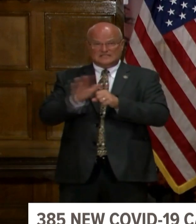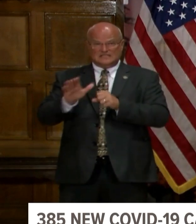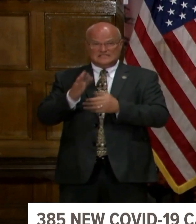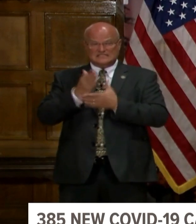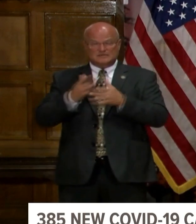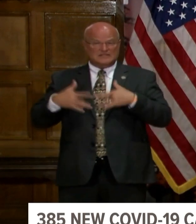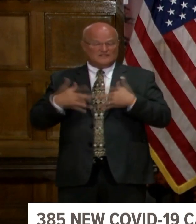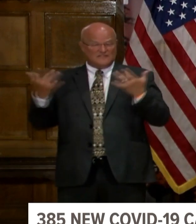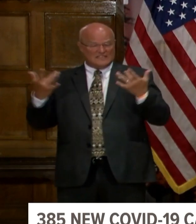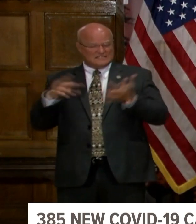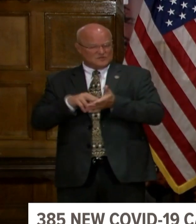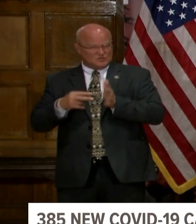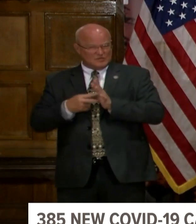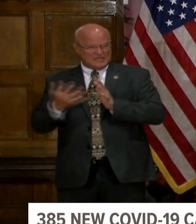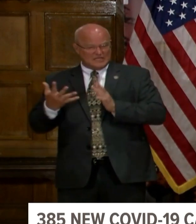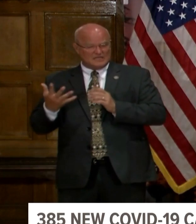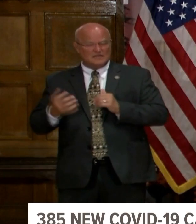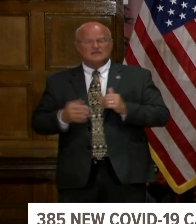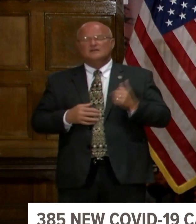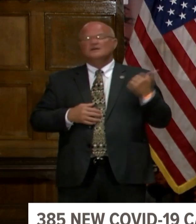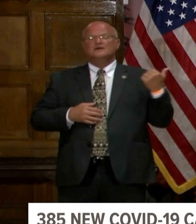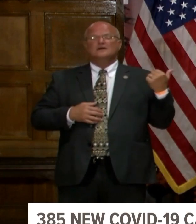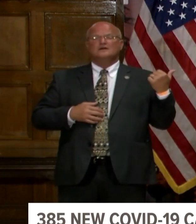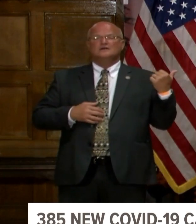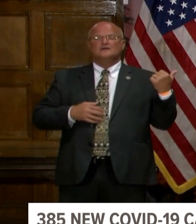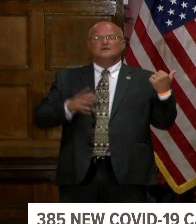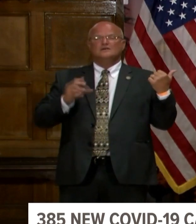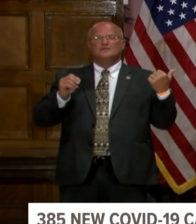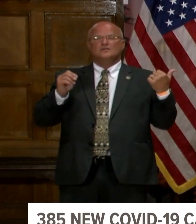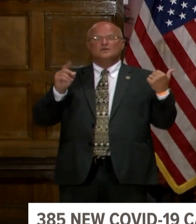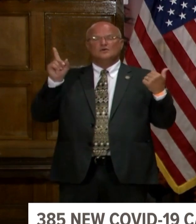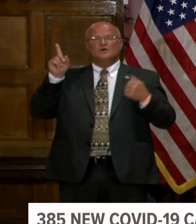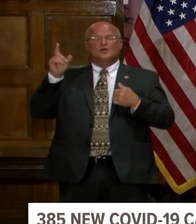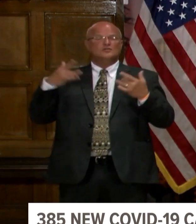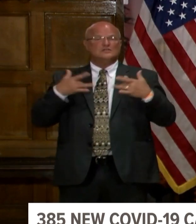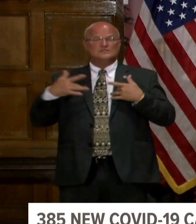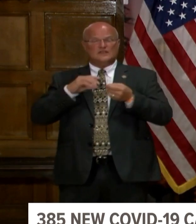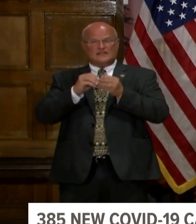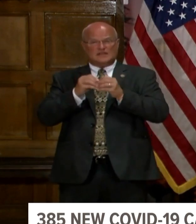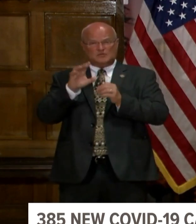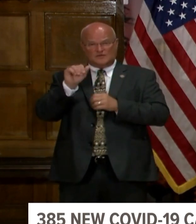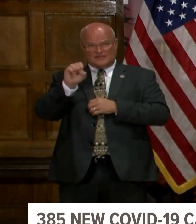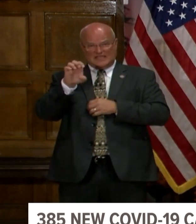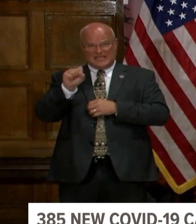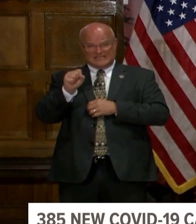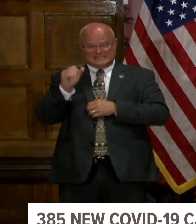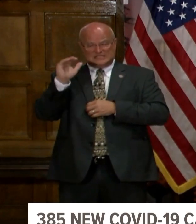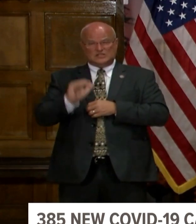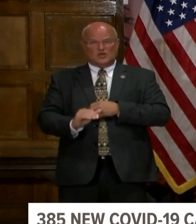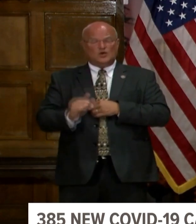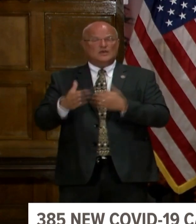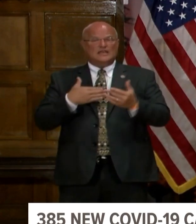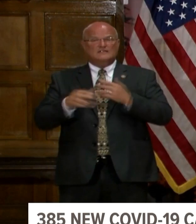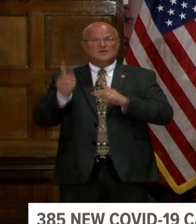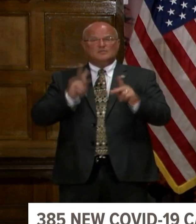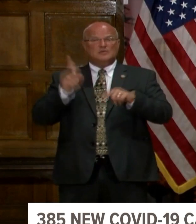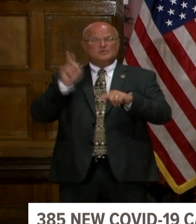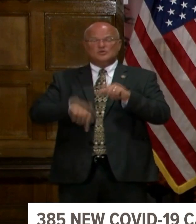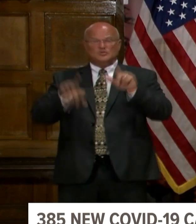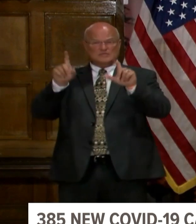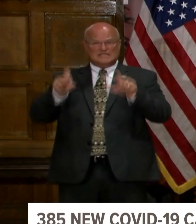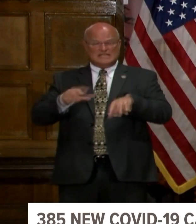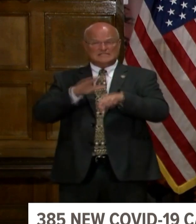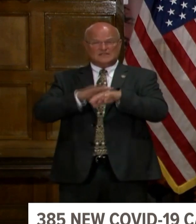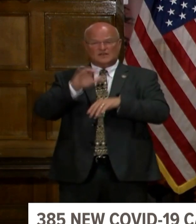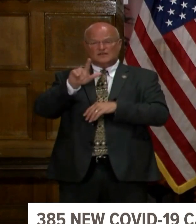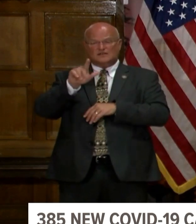some of these events? Is that it? No, I said, are you concerned that the new number of cases is low because people could not get tested